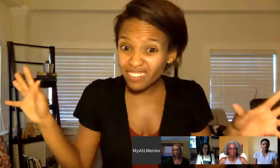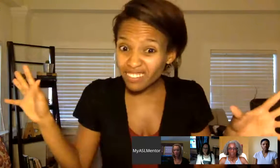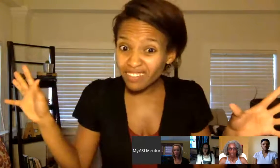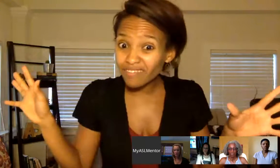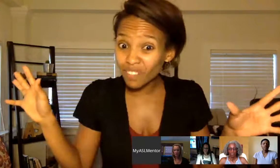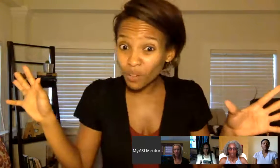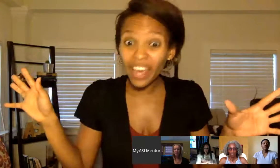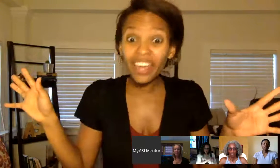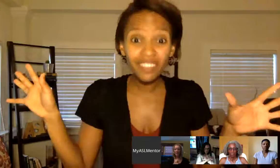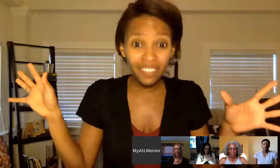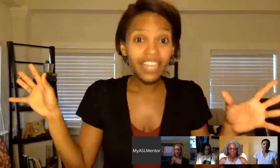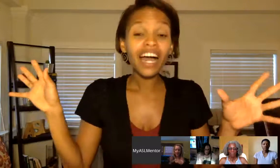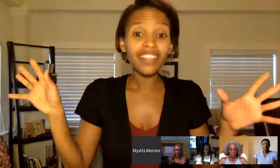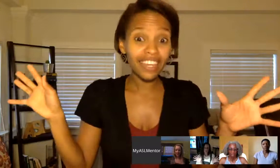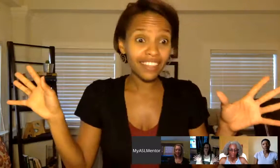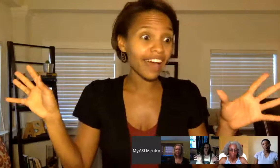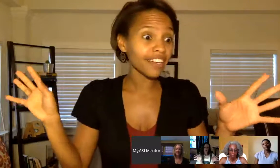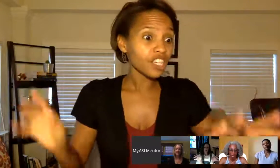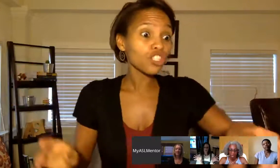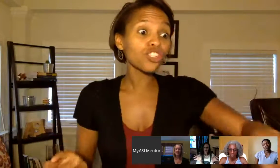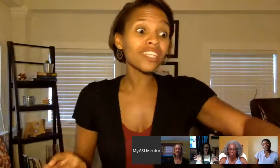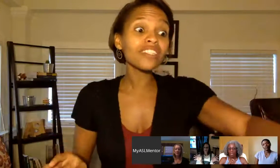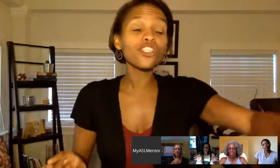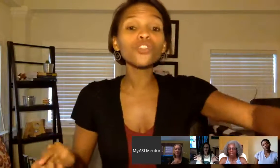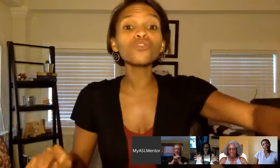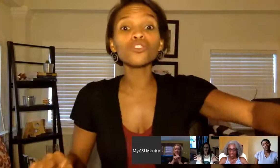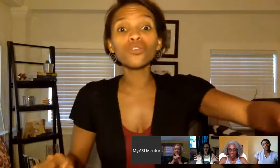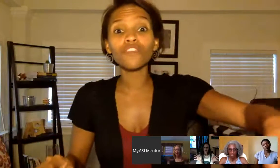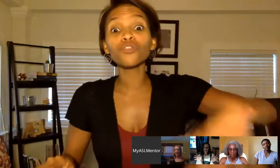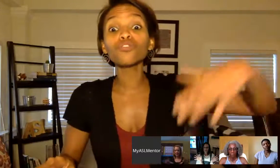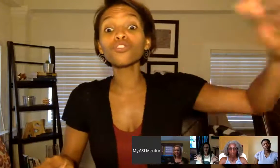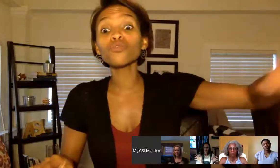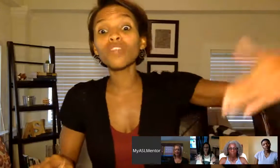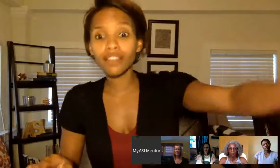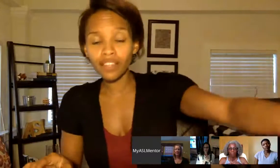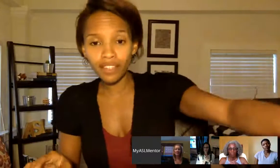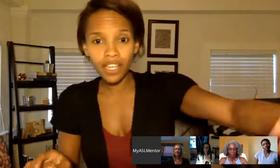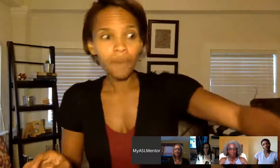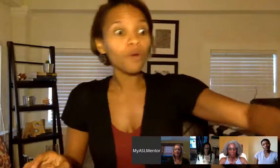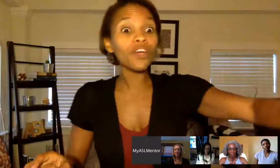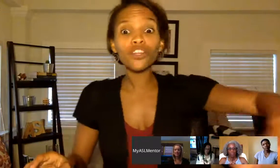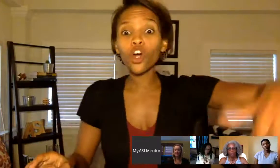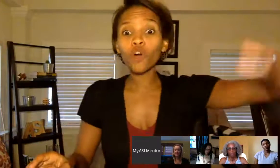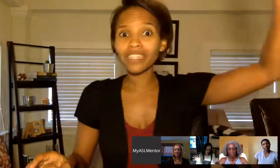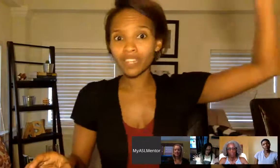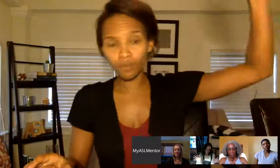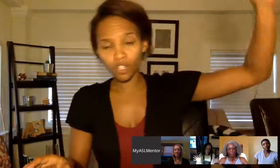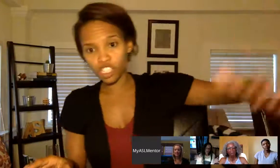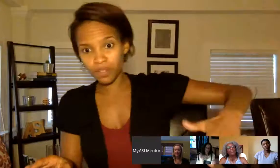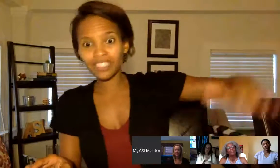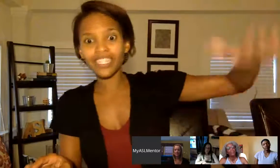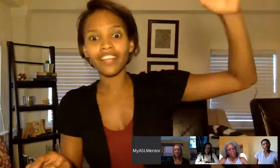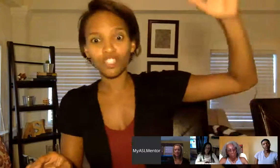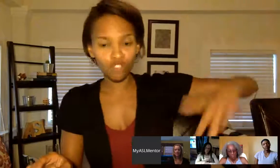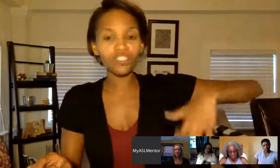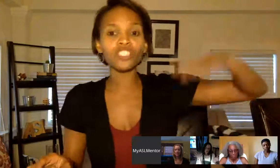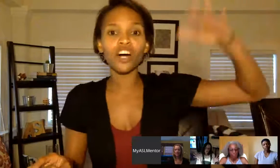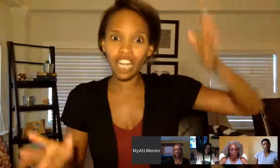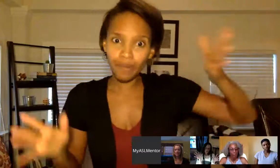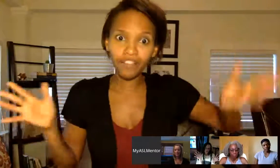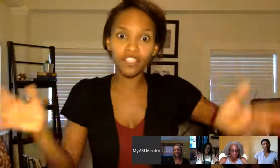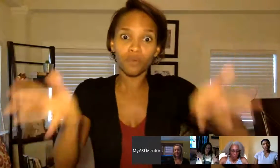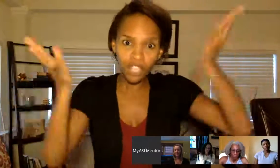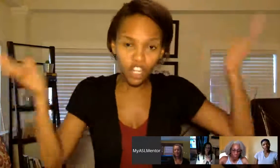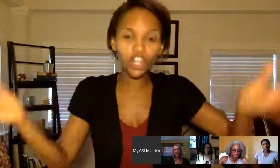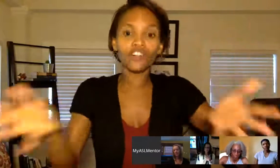nothing, okay? I like that. So she says if you do nothing, but we know based on what she's been saying that she's really